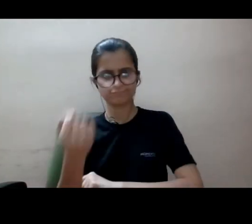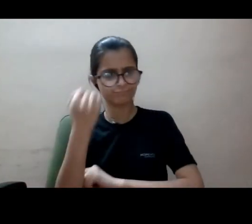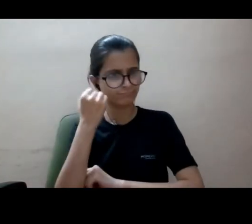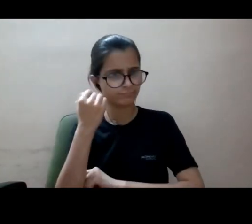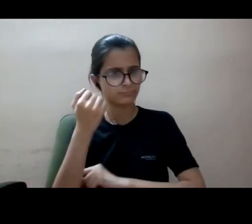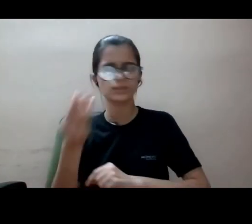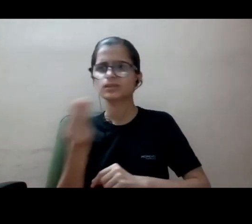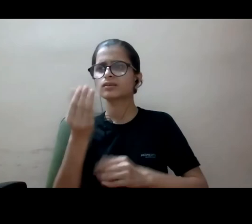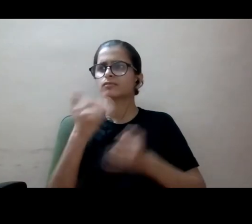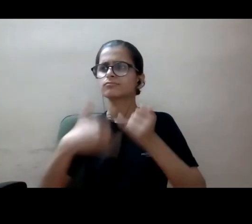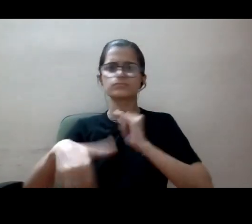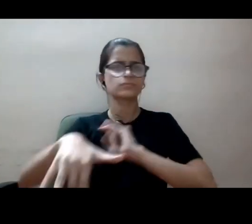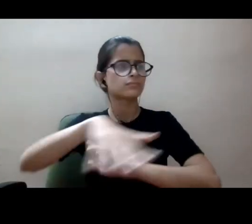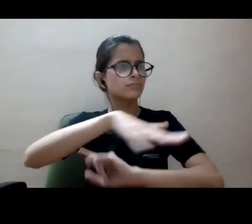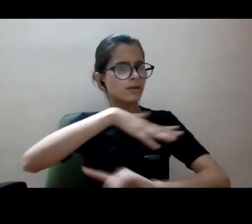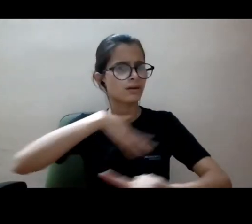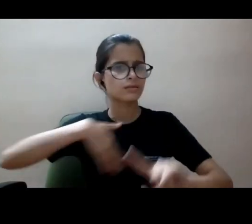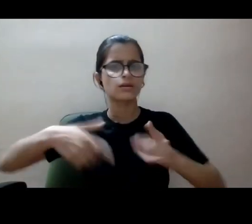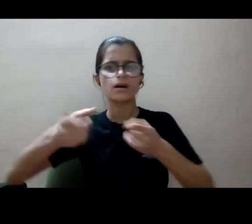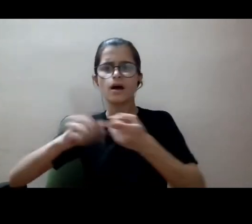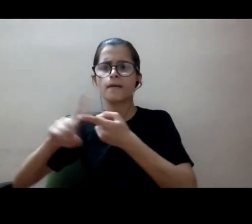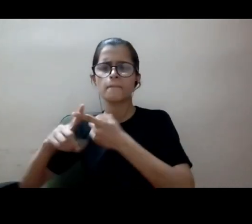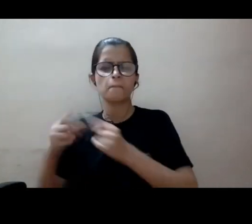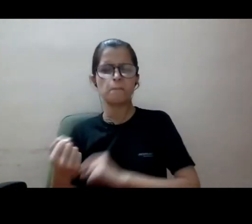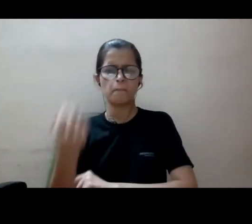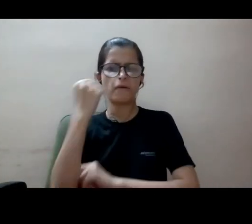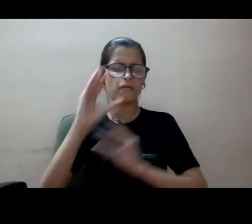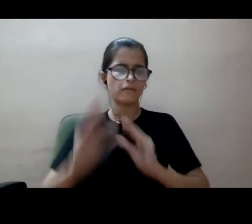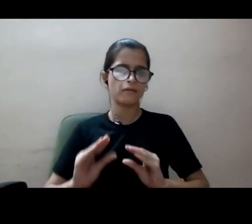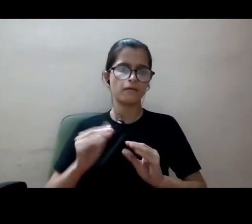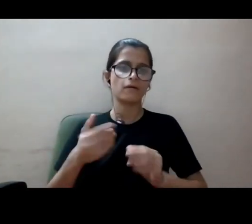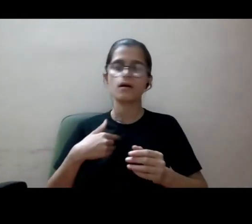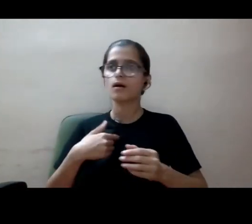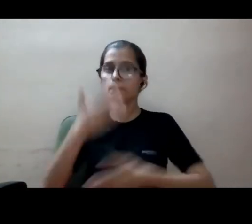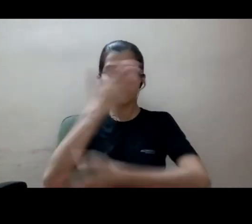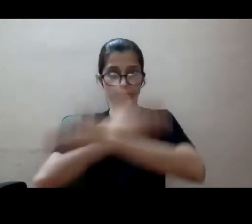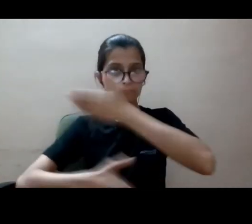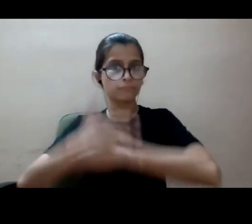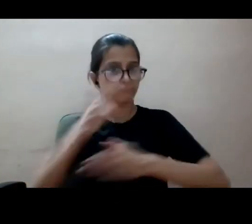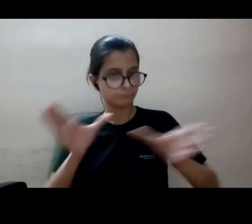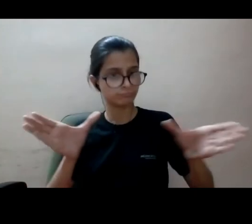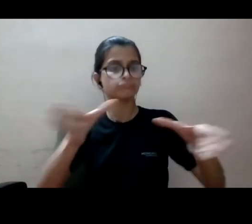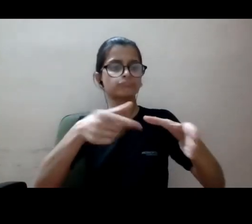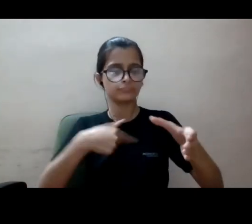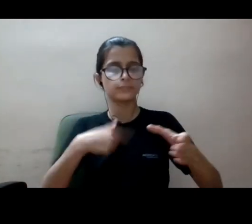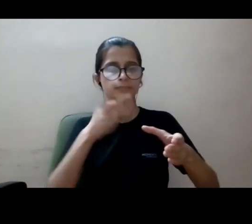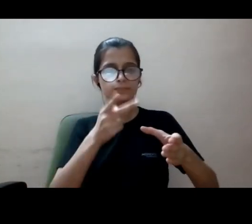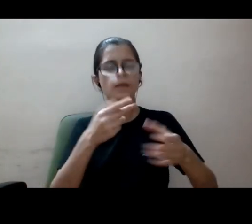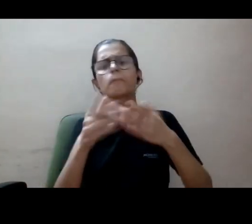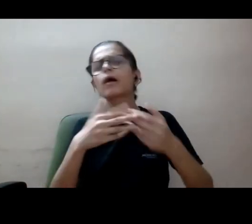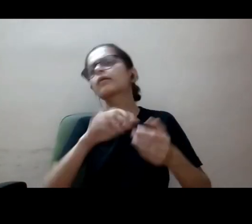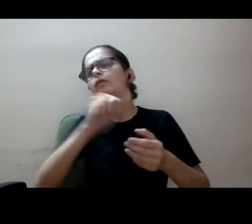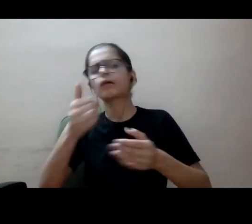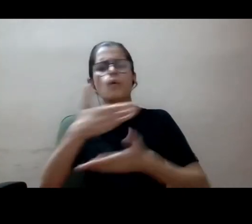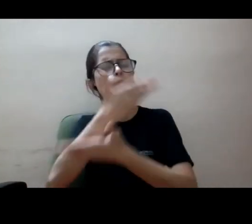own circumstances. I'm thinking particularly of disabled people, but it could be anyone who hails